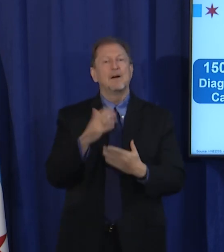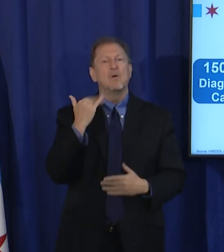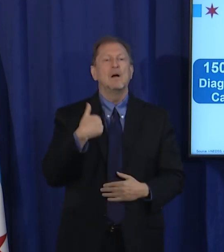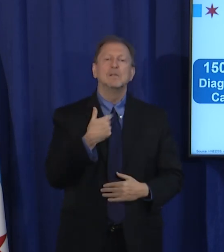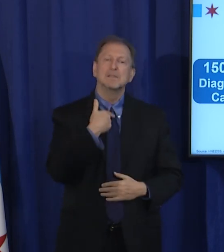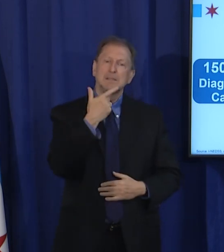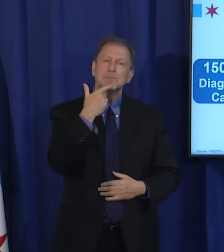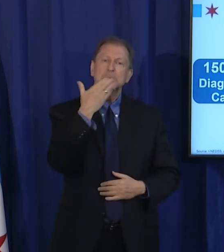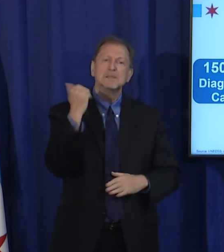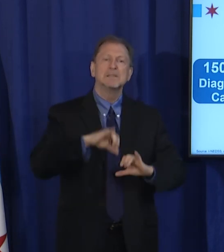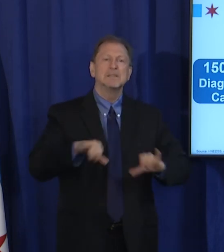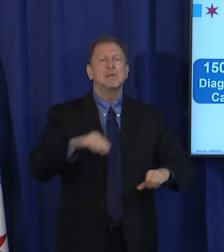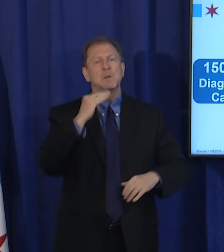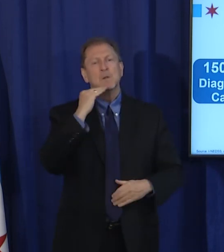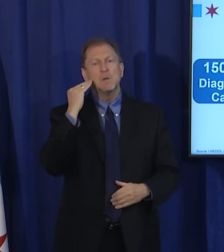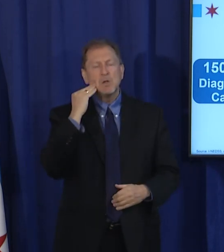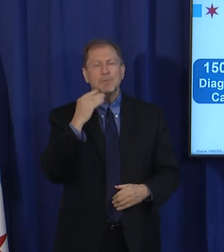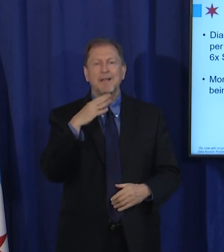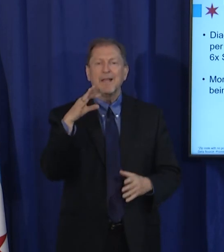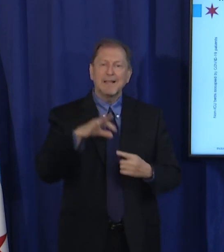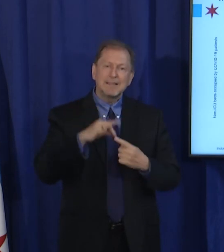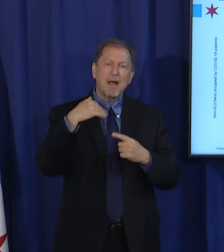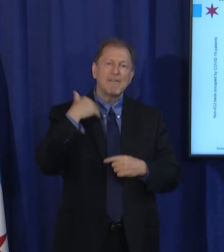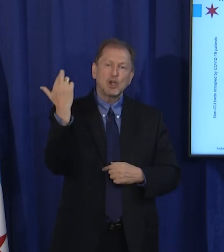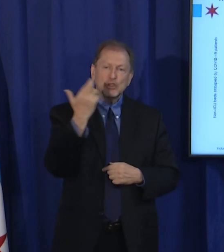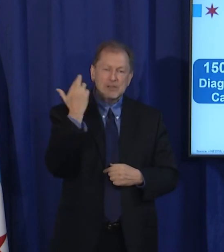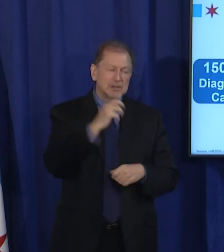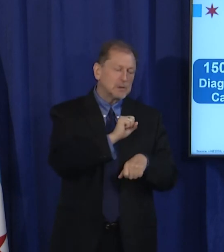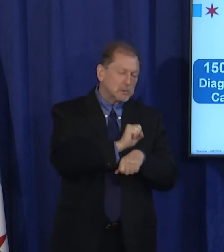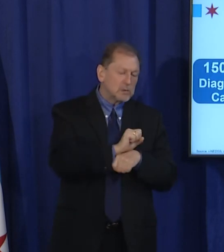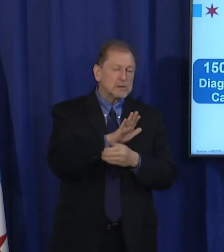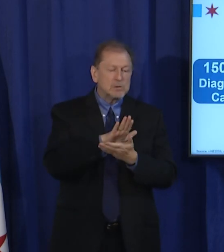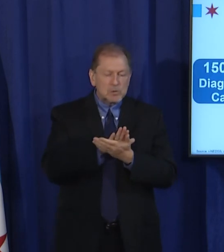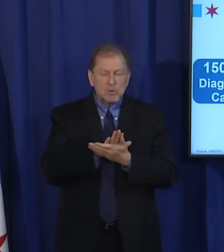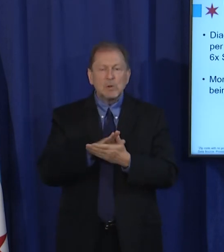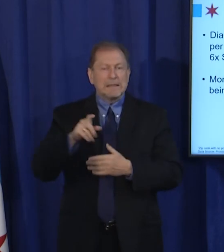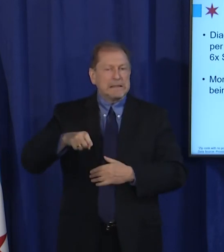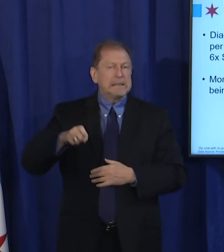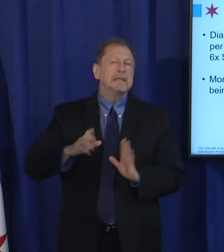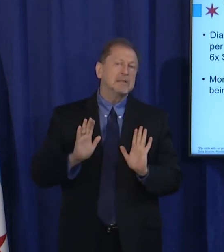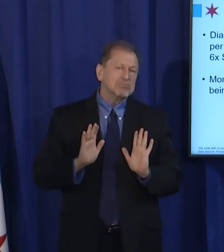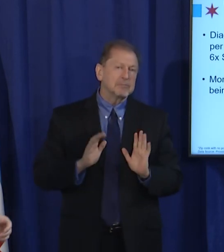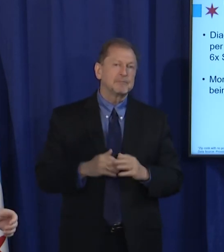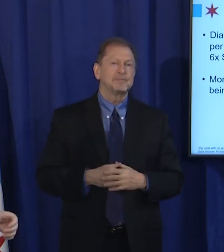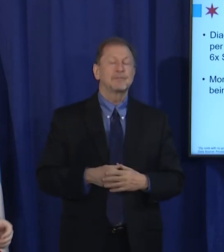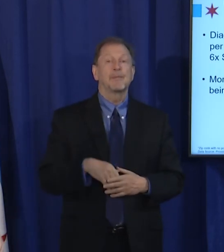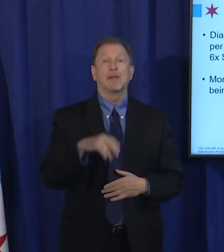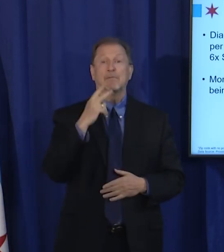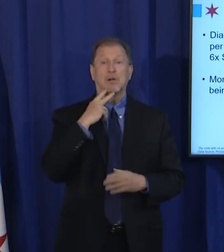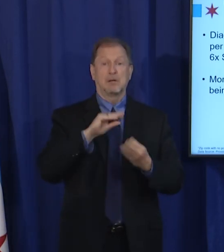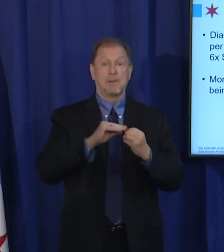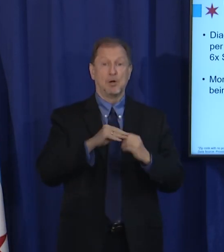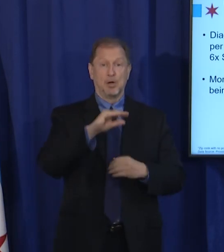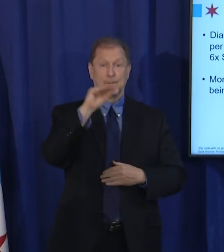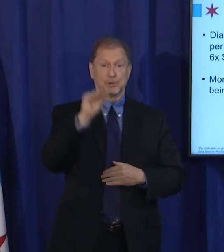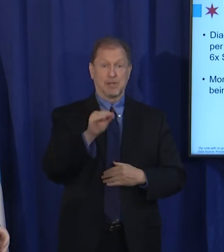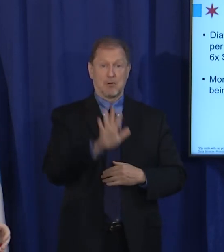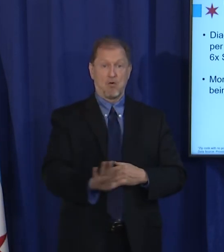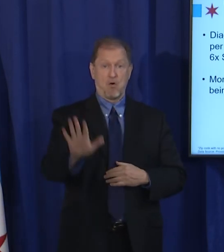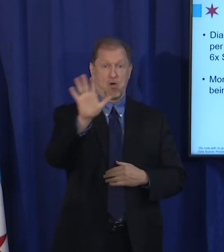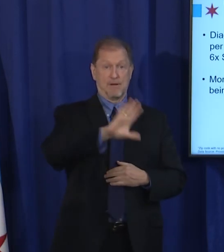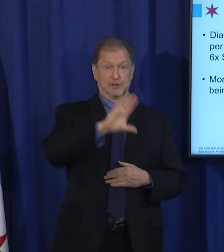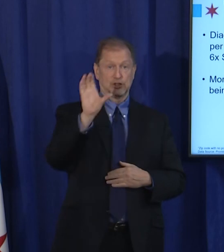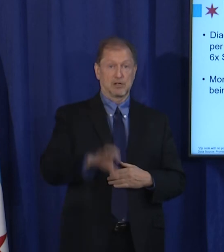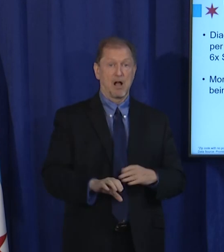purposes. If we look at our case numbers, we are now averaging